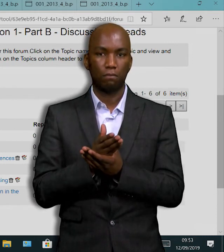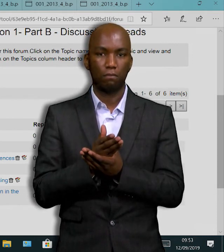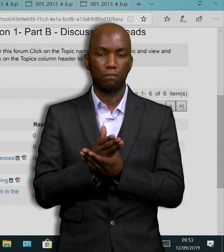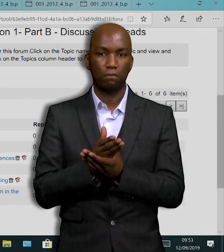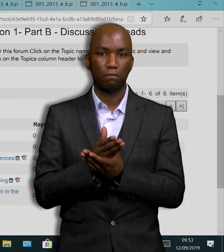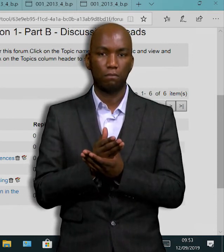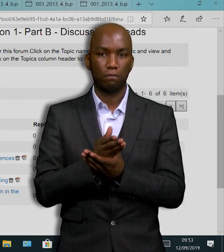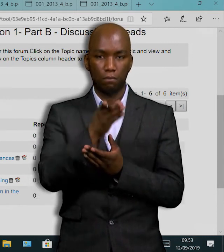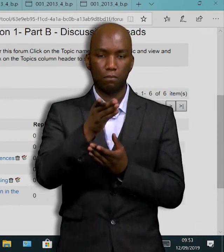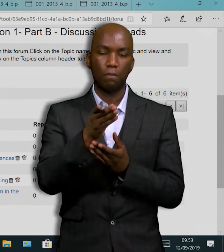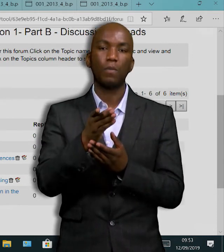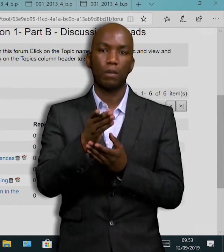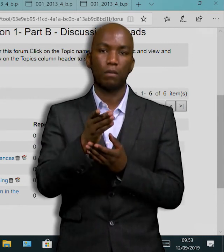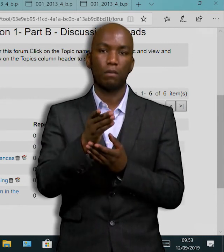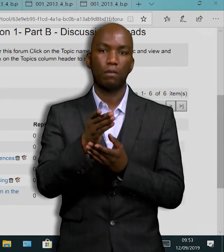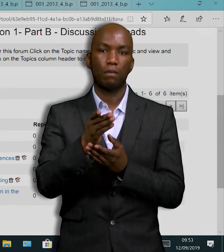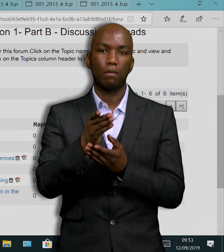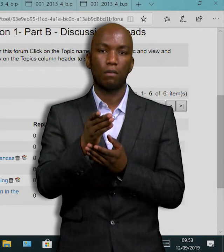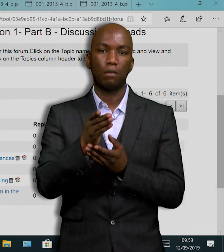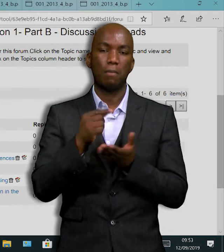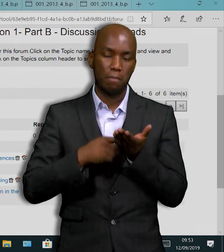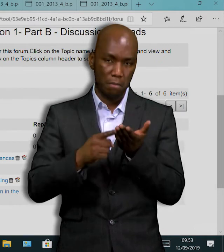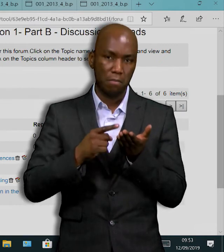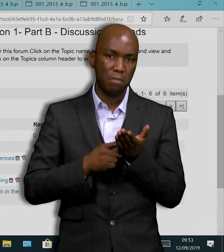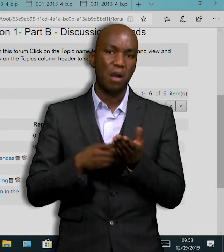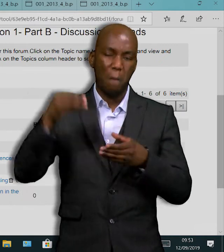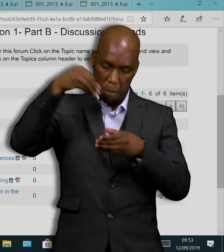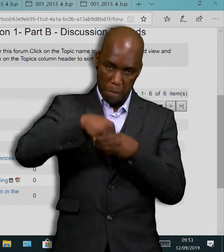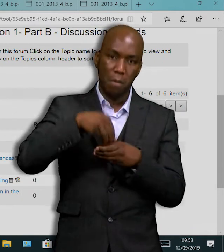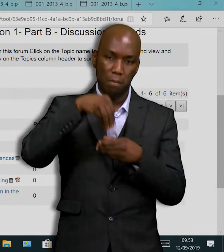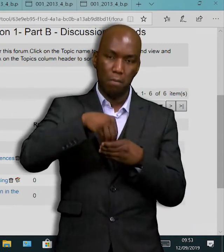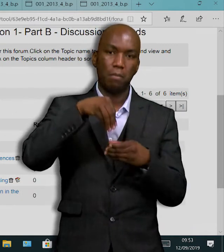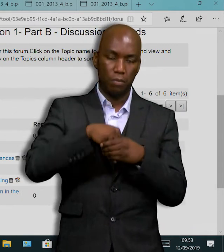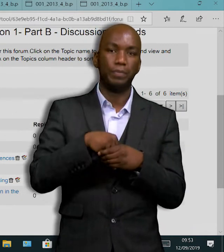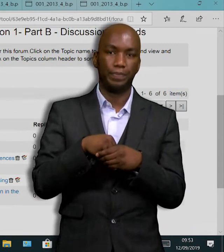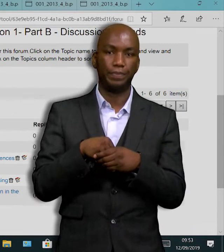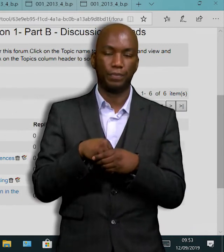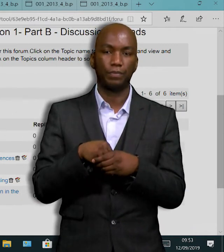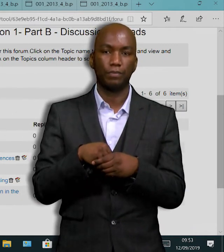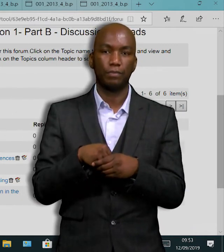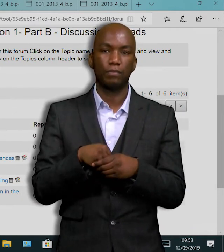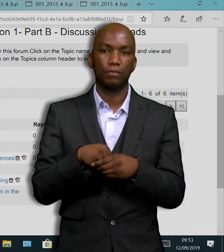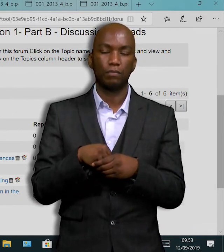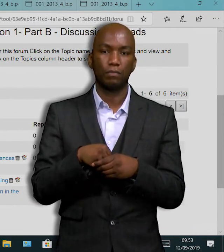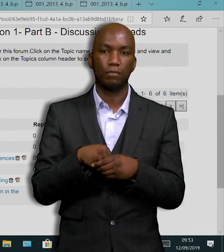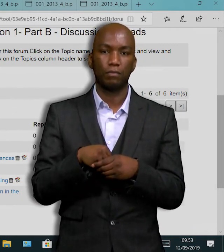Make sure that you post the comments in the appropriate discussion threads.